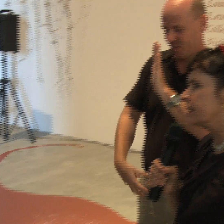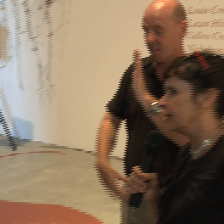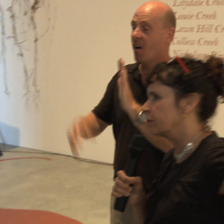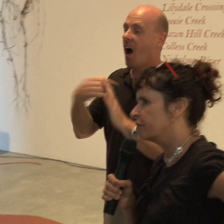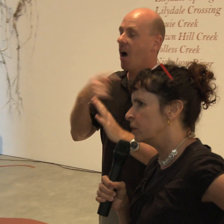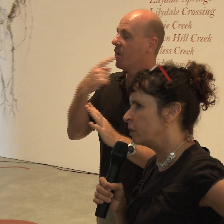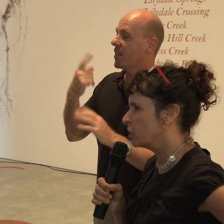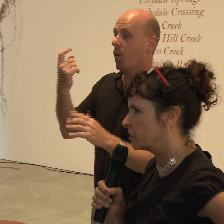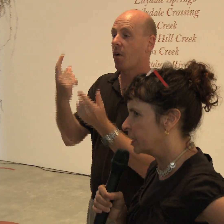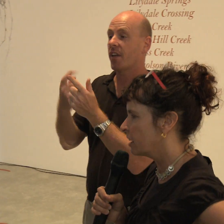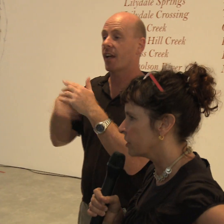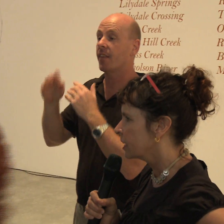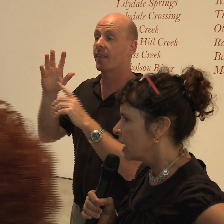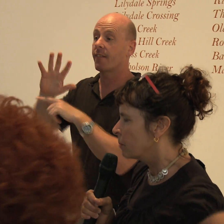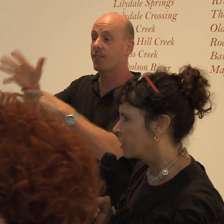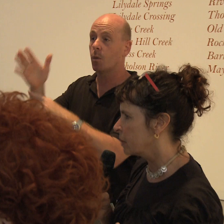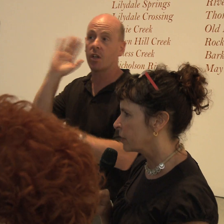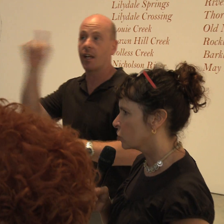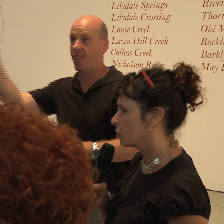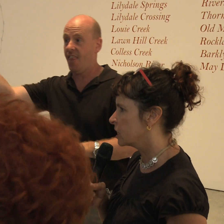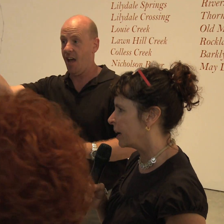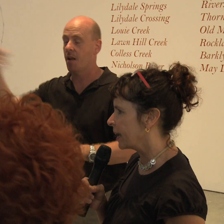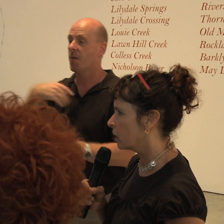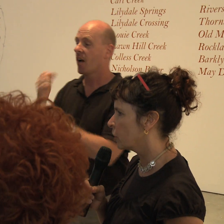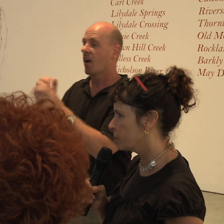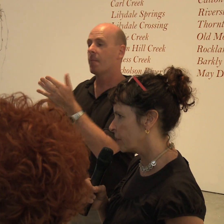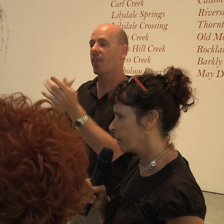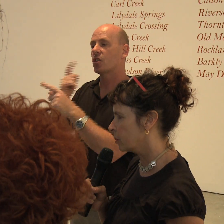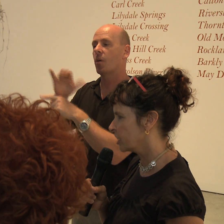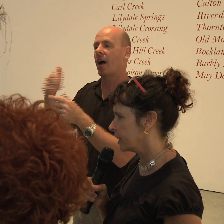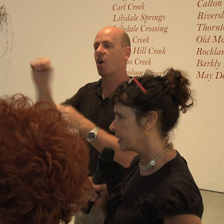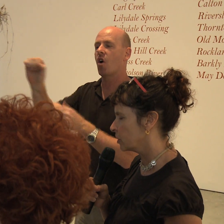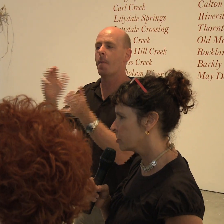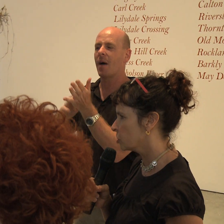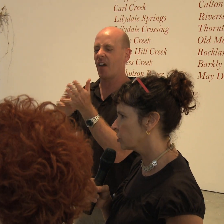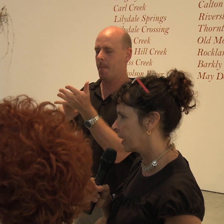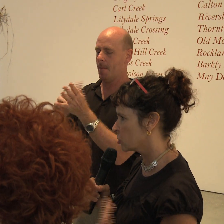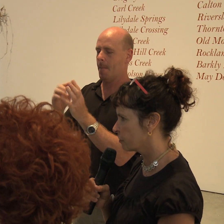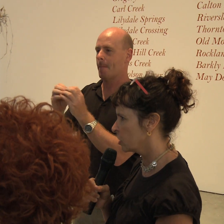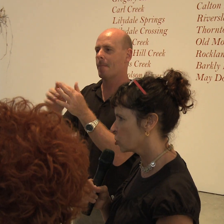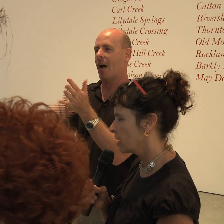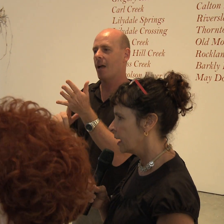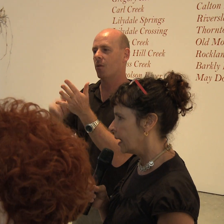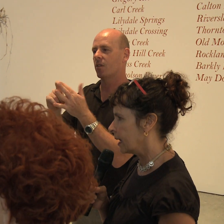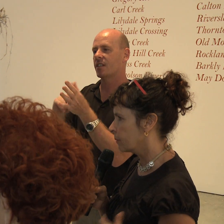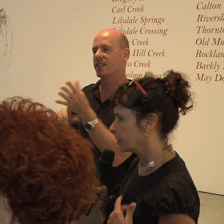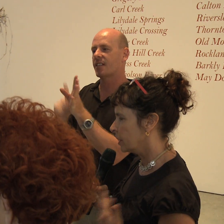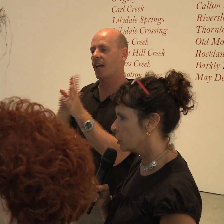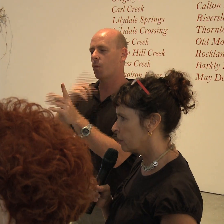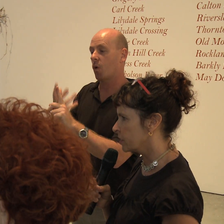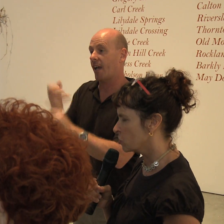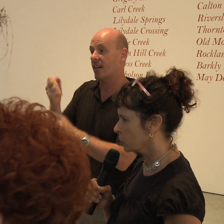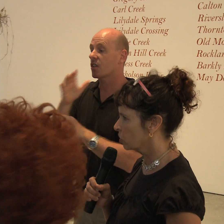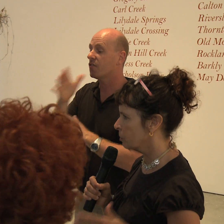In the film, when you get to hear it, my grandmother talks about how her mother, Mabel Daly, used to catch fish